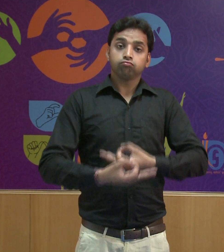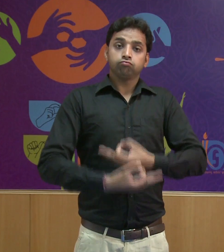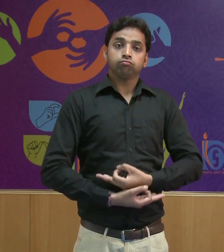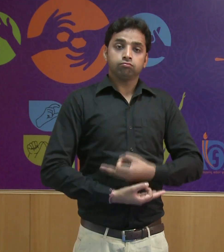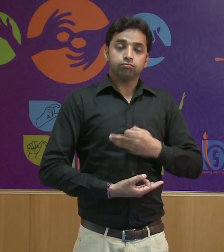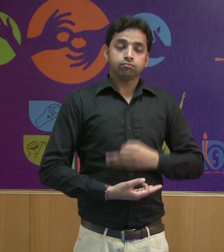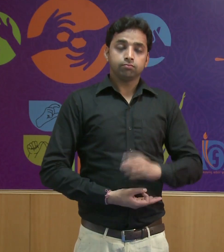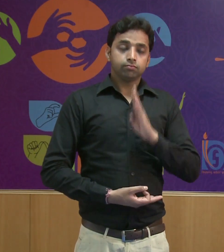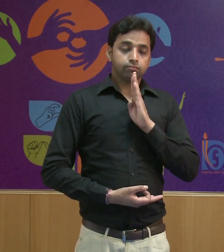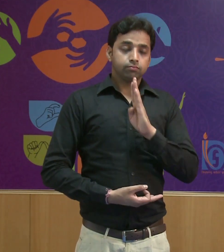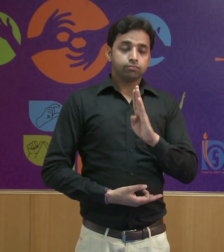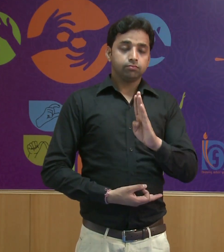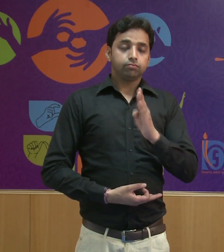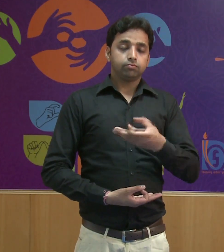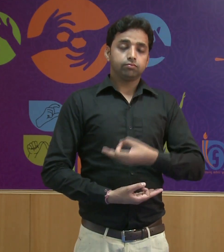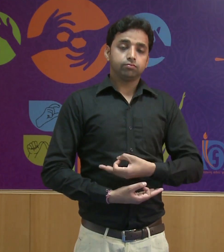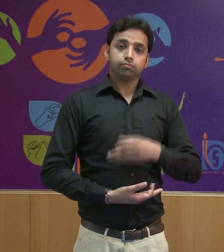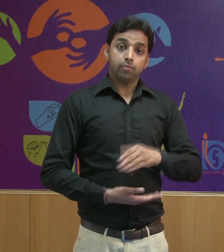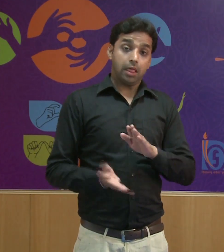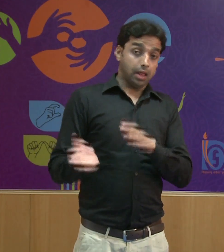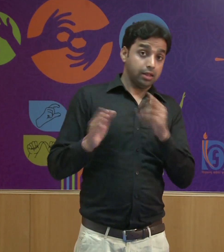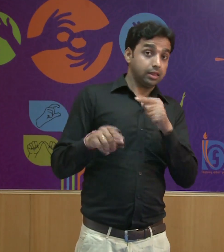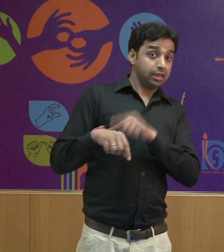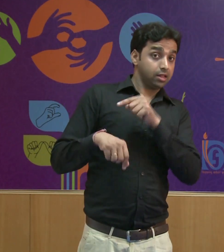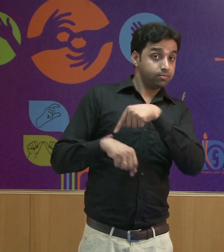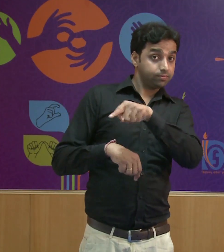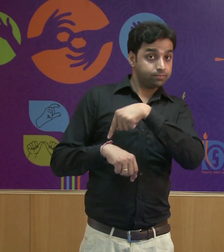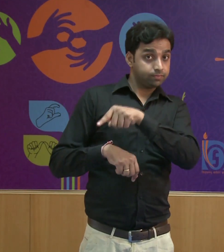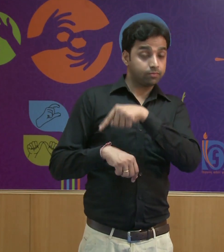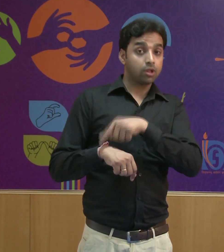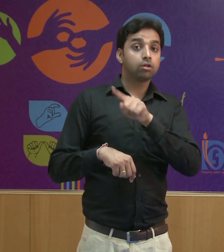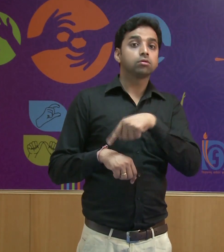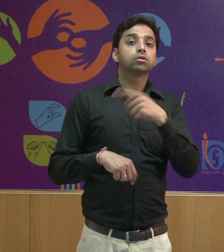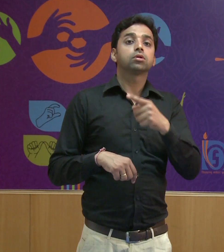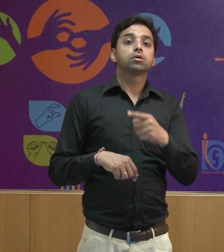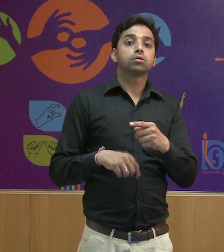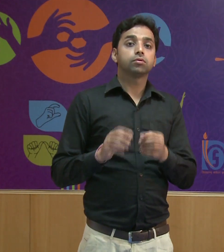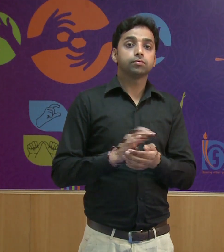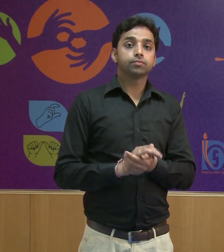meditation. At that time, Devanampiya